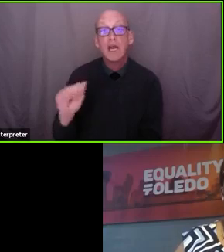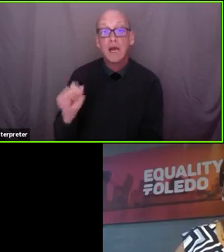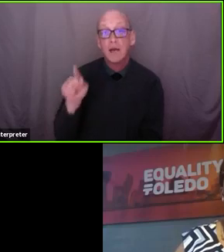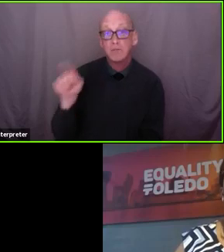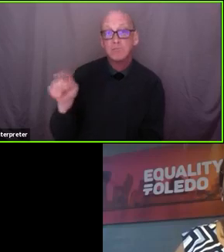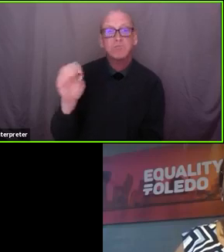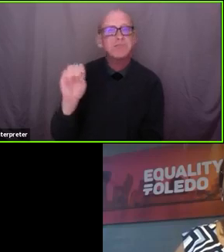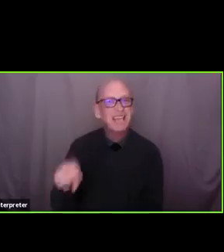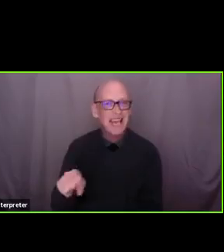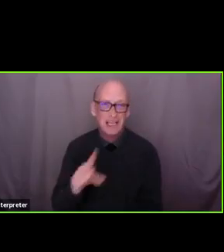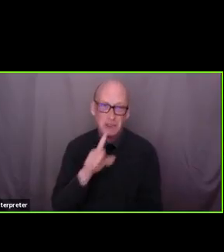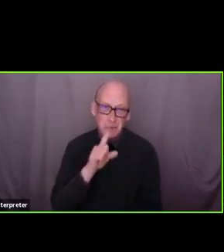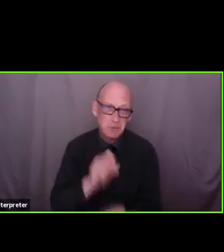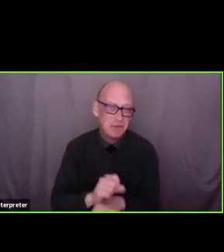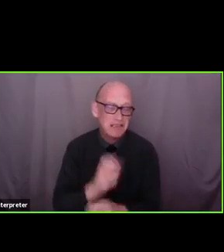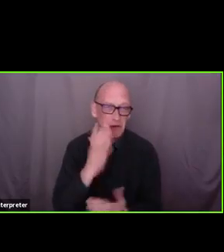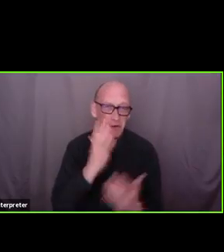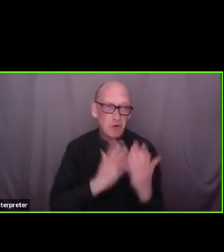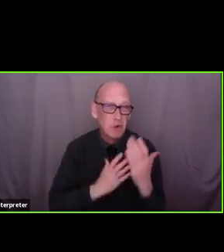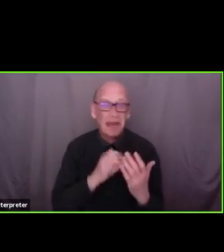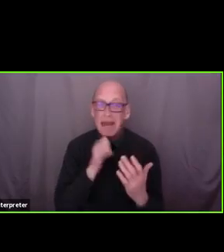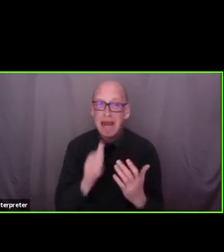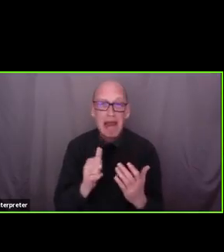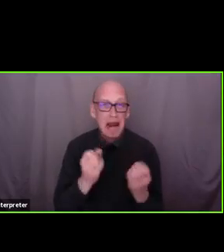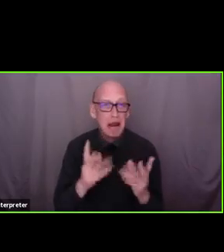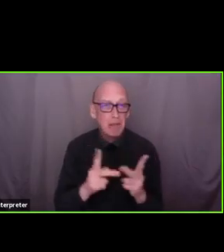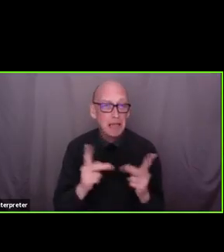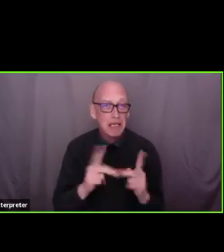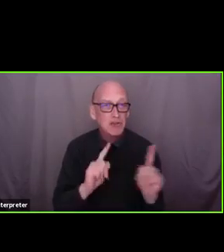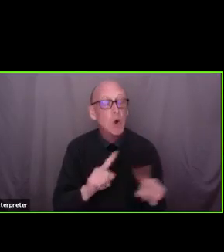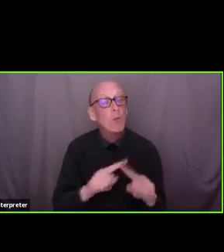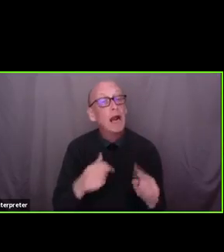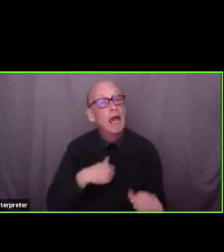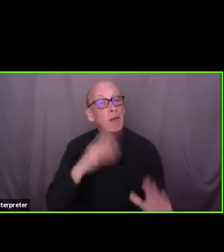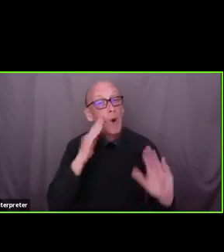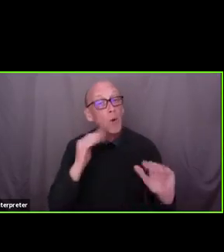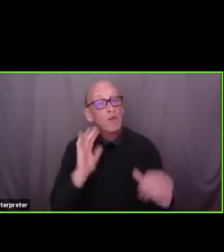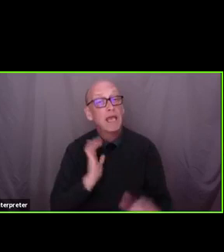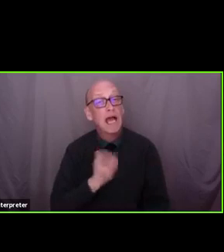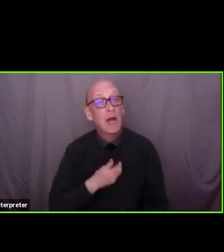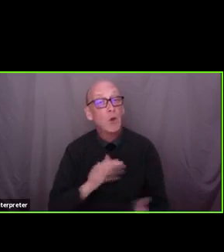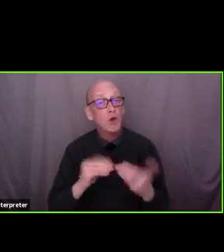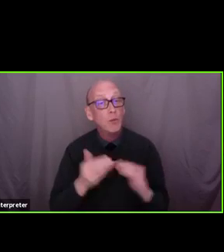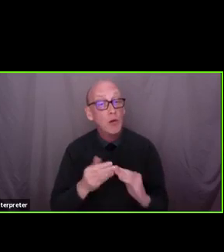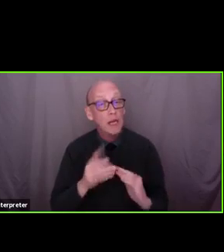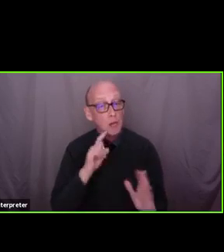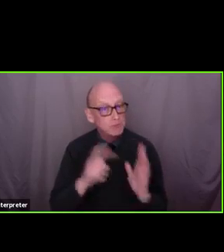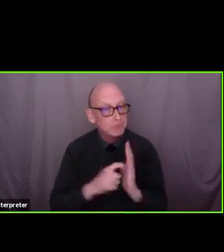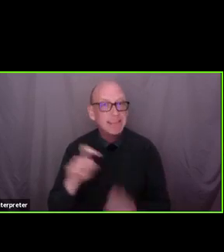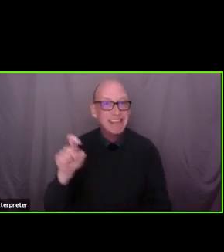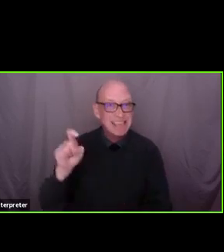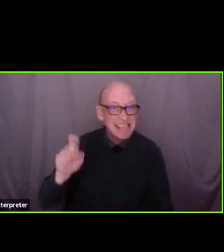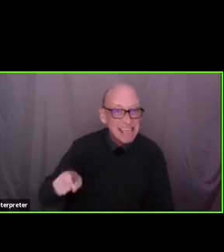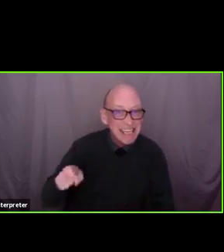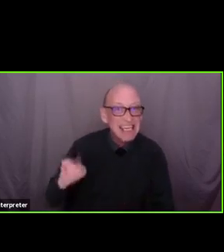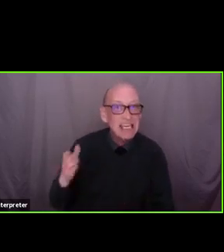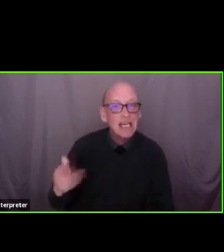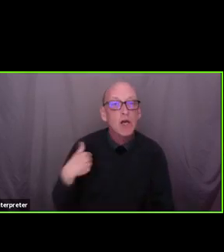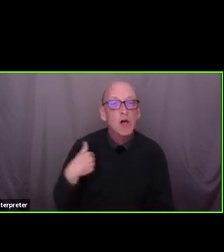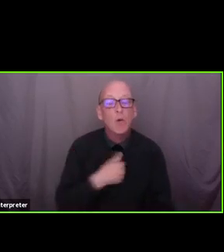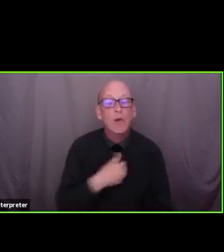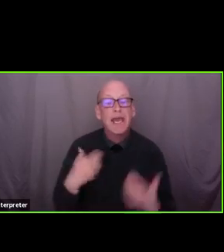there's not, but I am very hopeful that our community is starting to recognize the need there. We do have safety